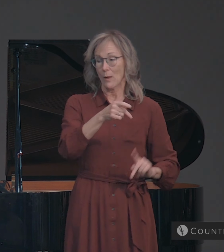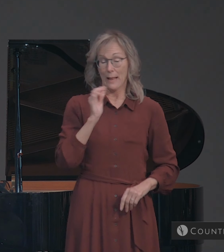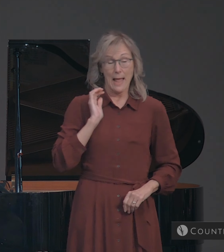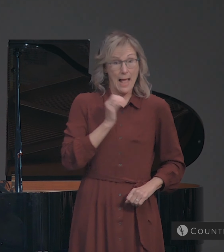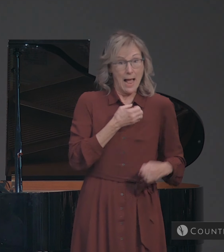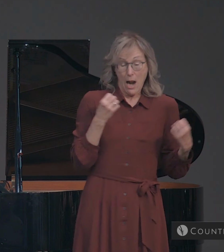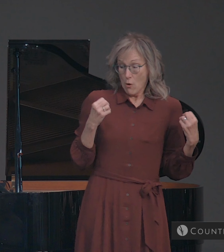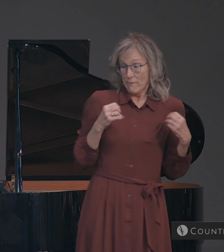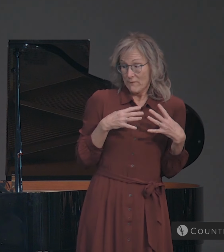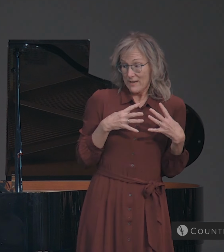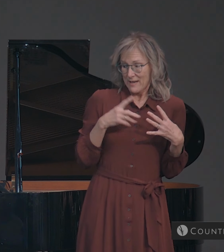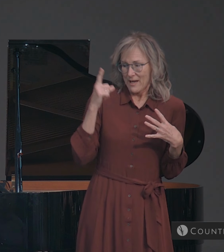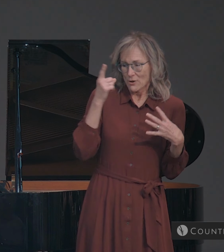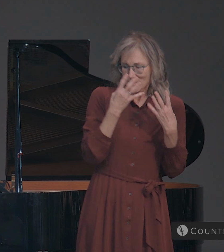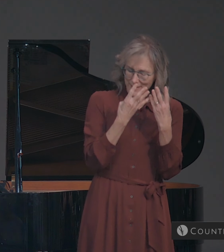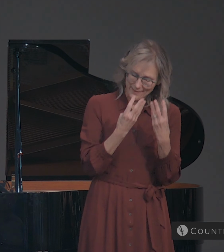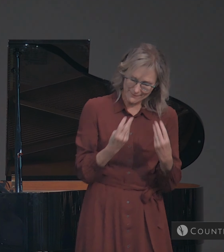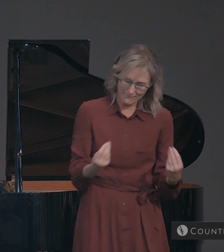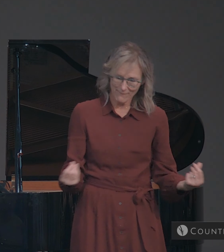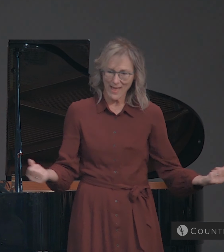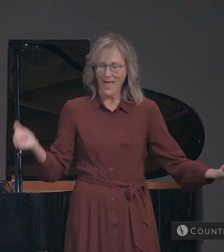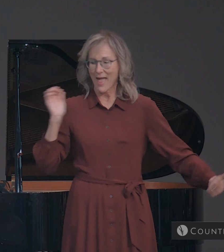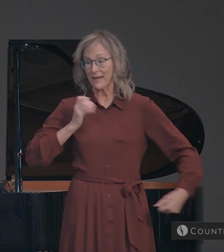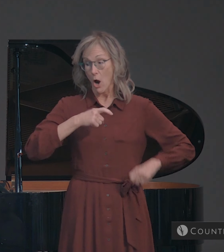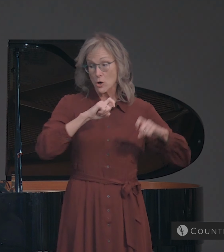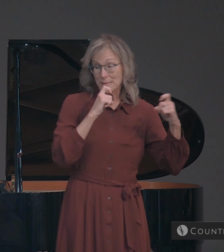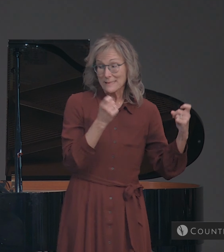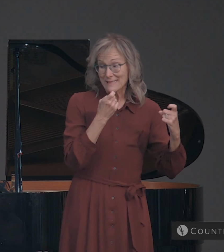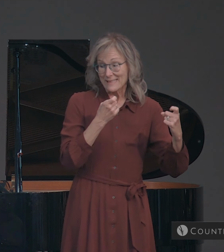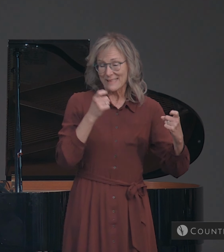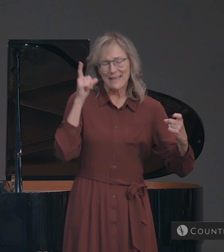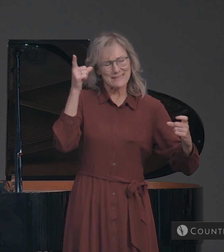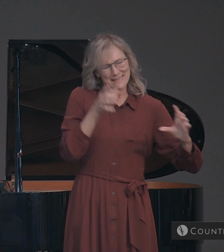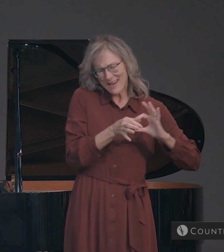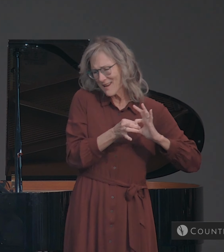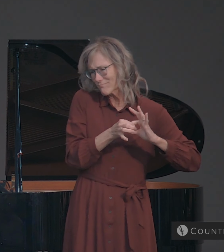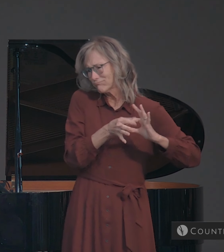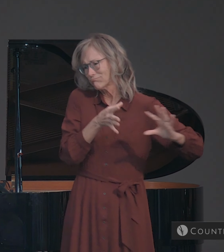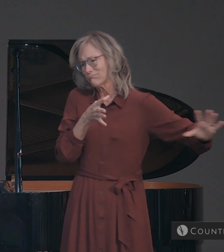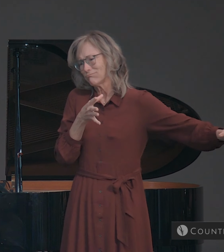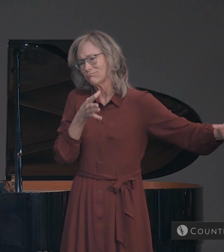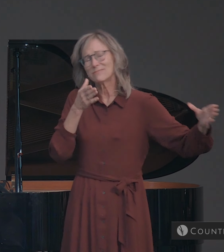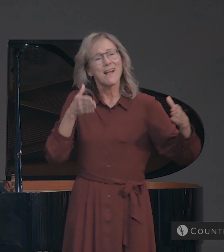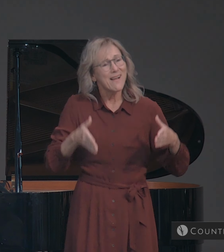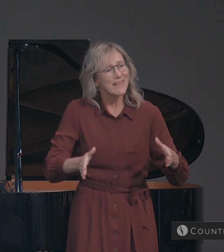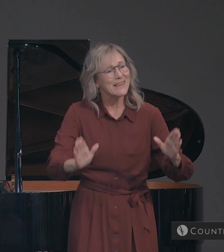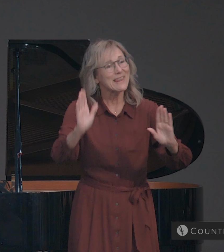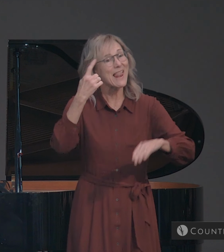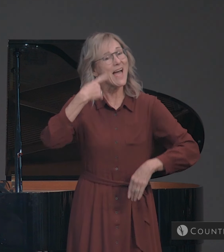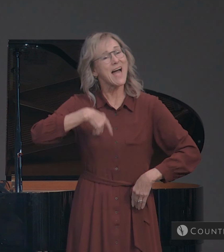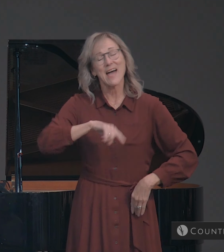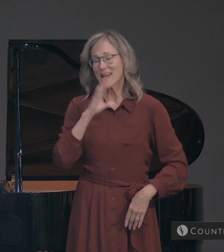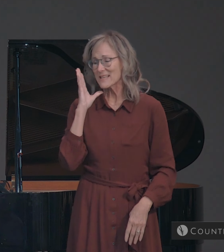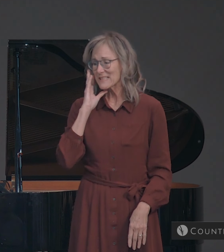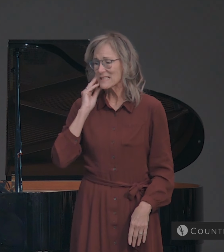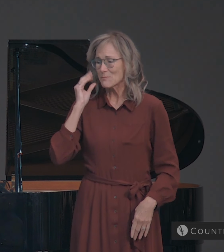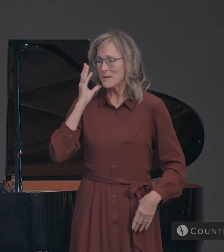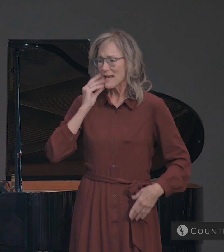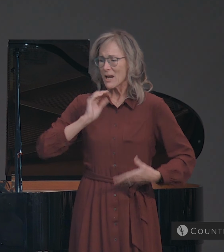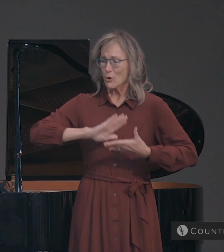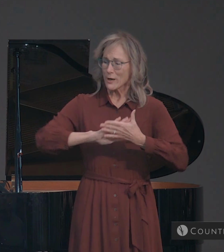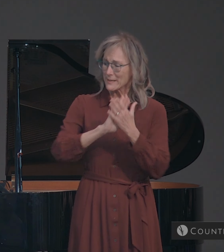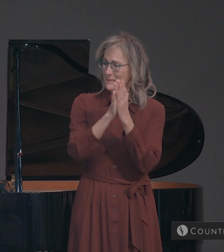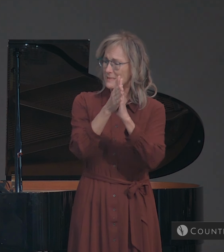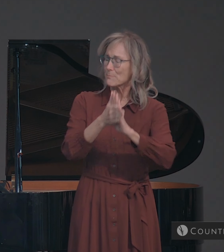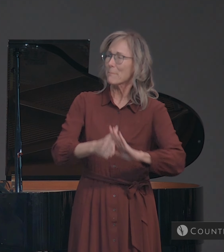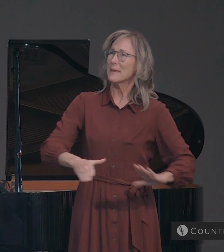free from our fears and sins. Release us, let us